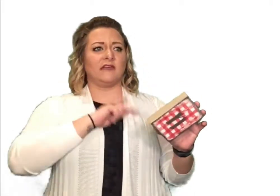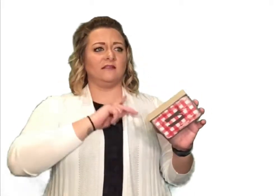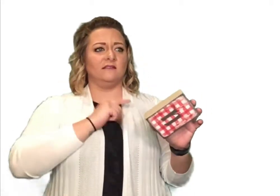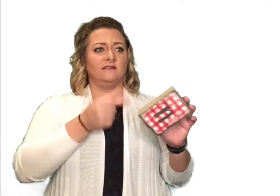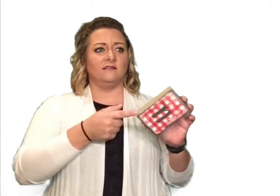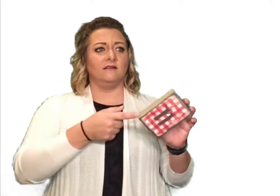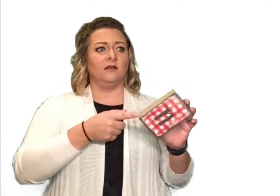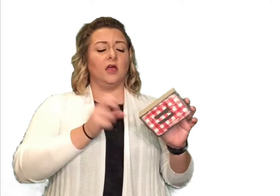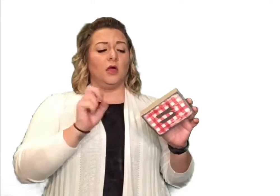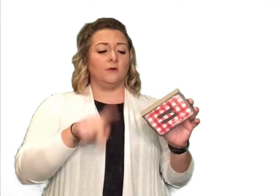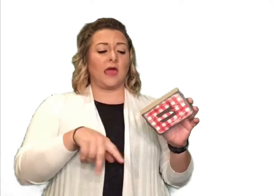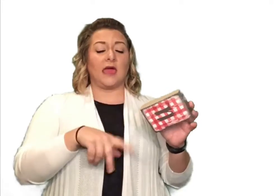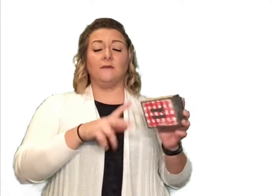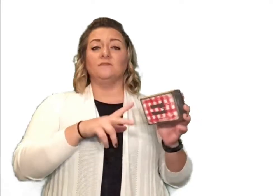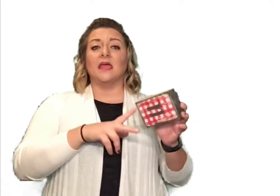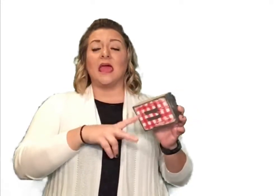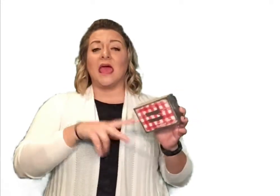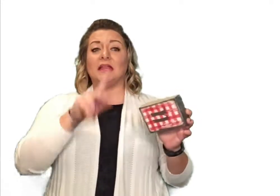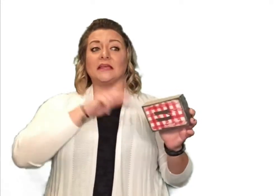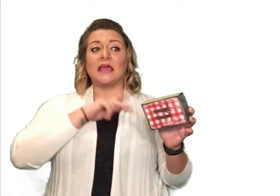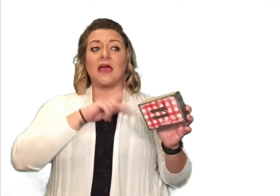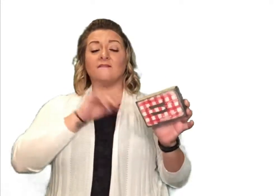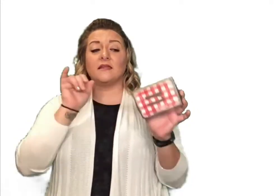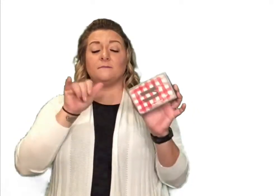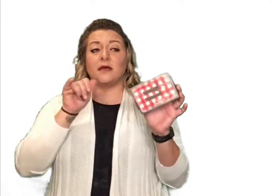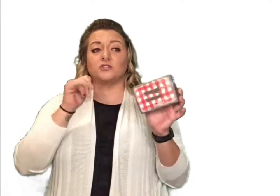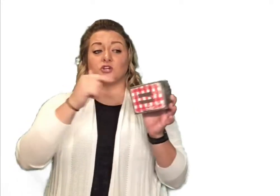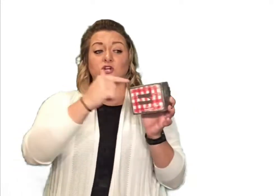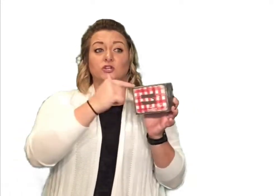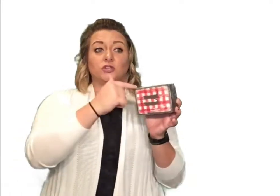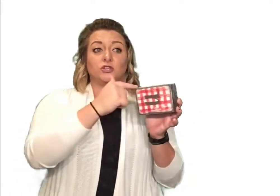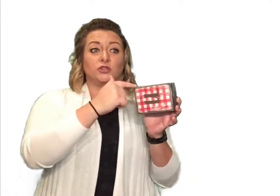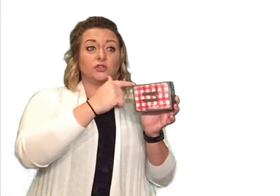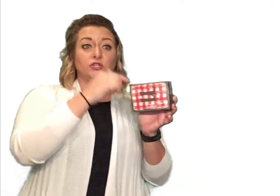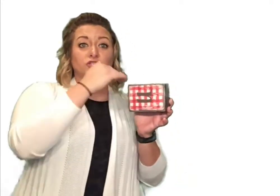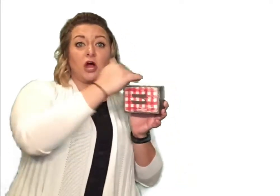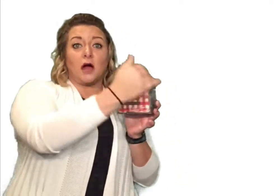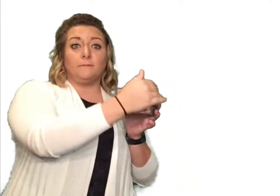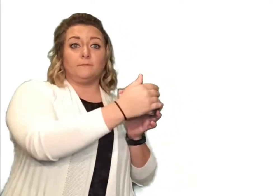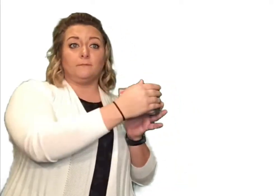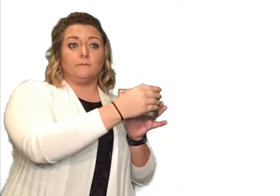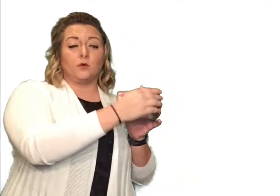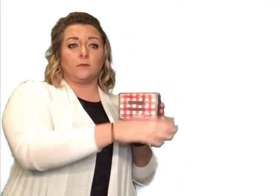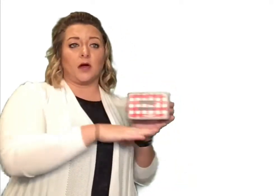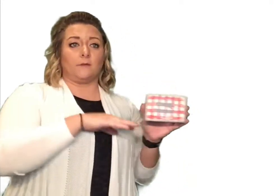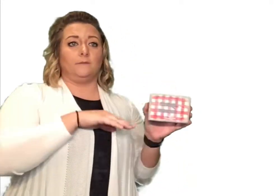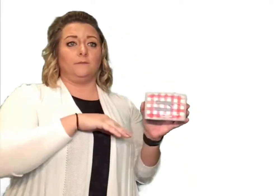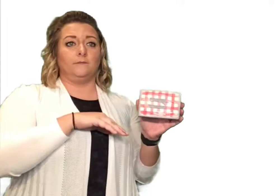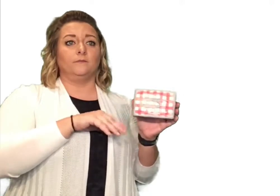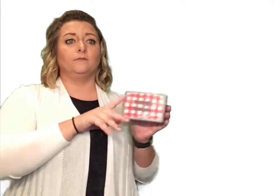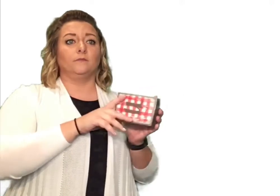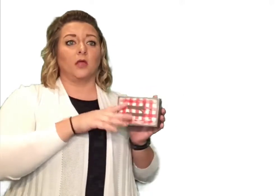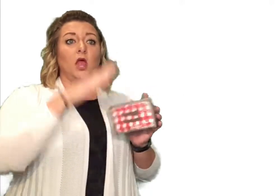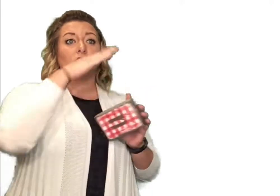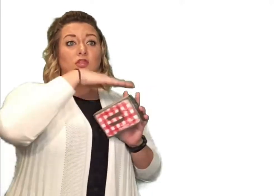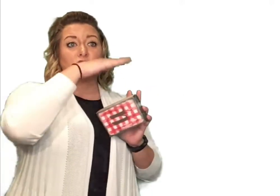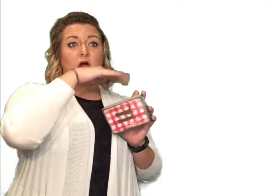Kevin. Okay, and Kevin measured the top or the bottom? The